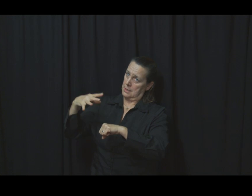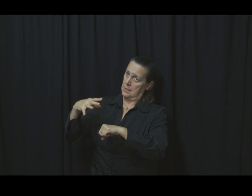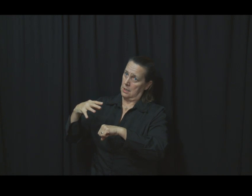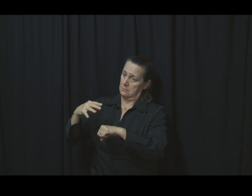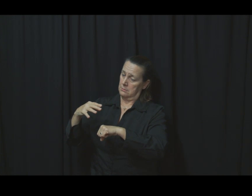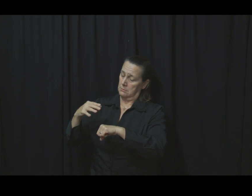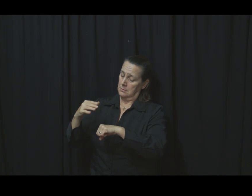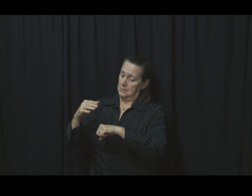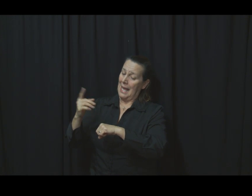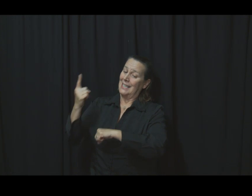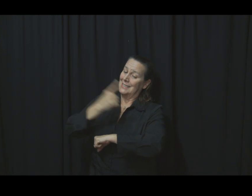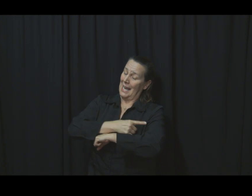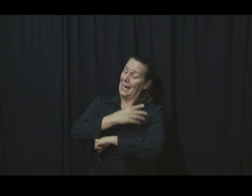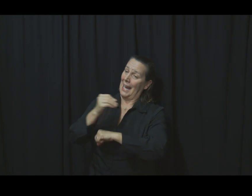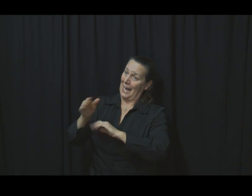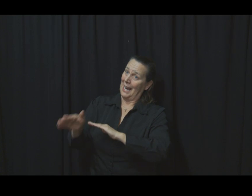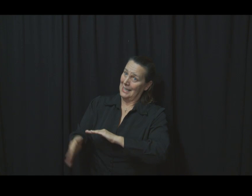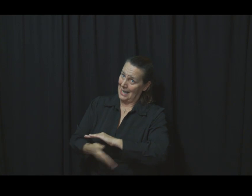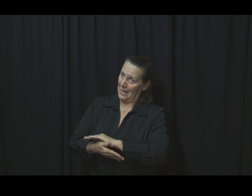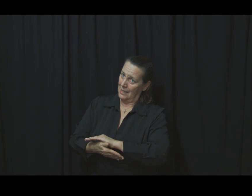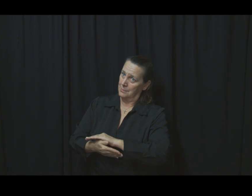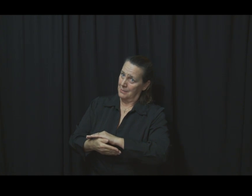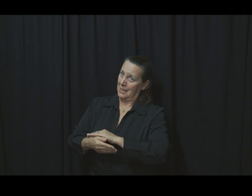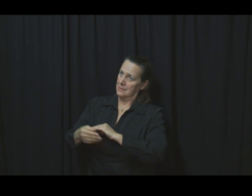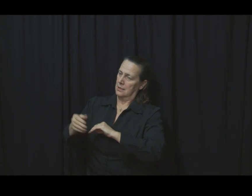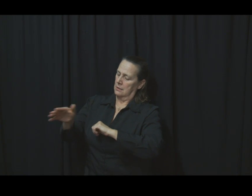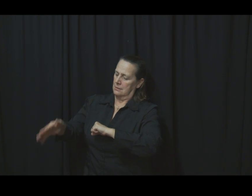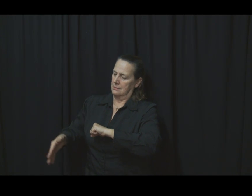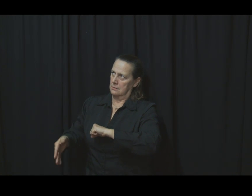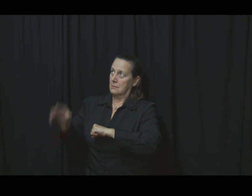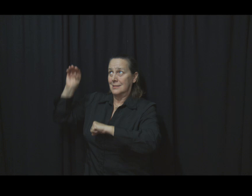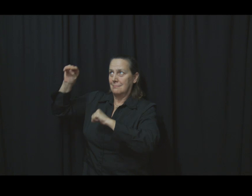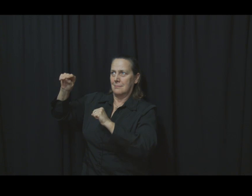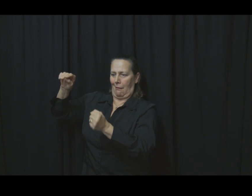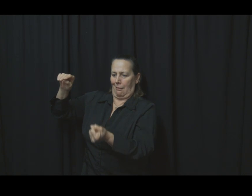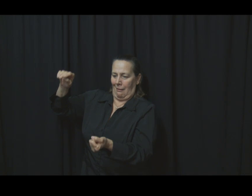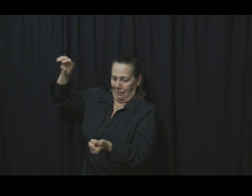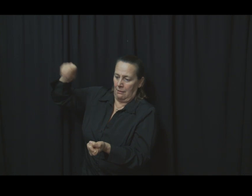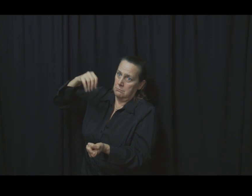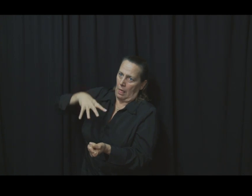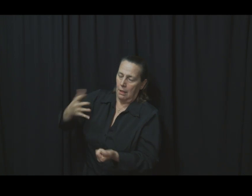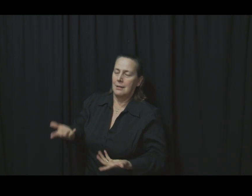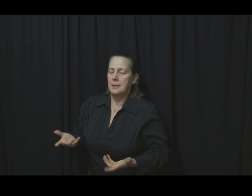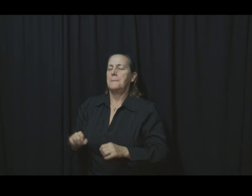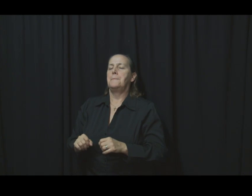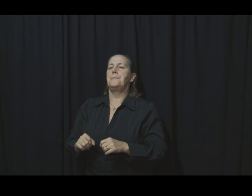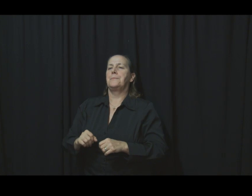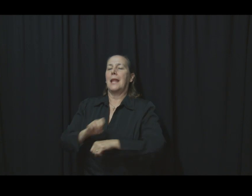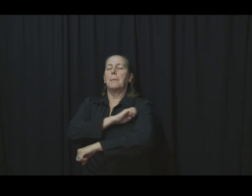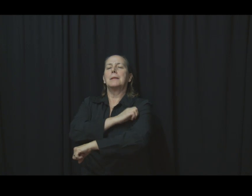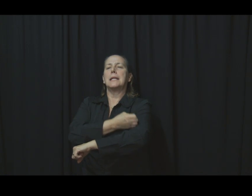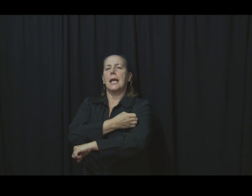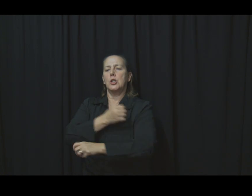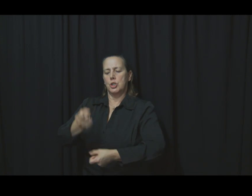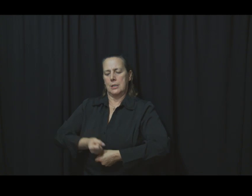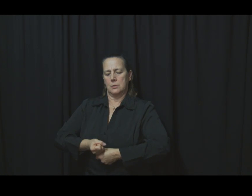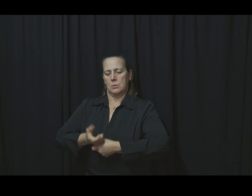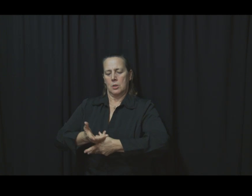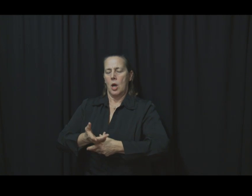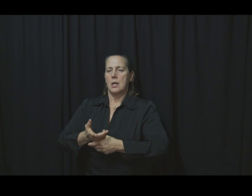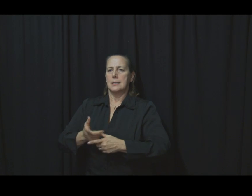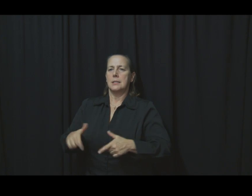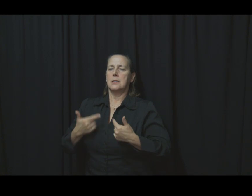night, because the night it's pouring in on the other side. And so that energy is what drives living things on